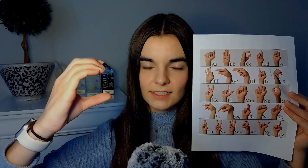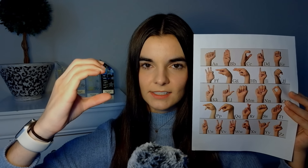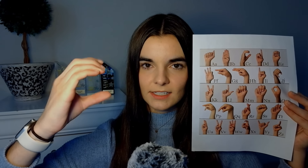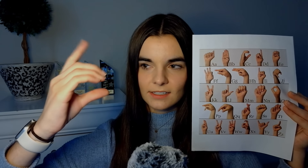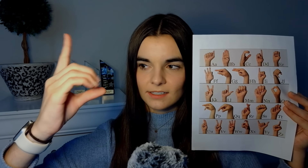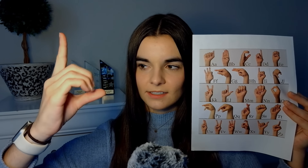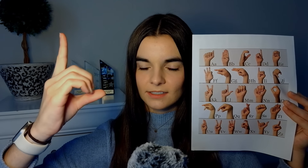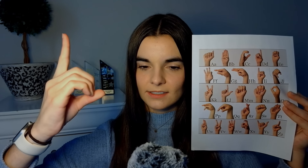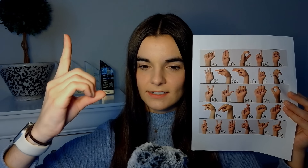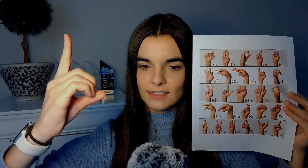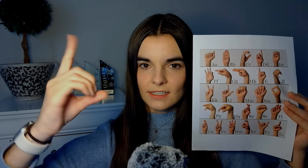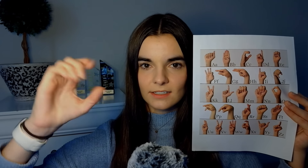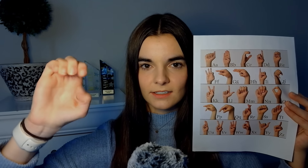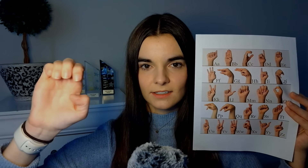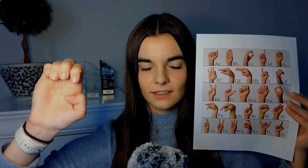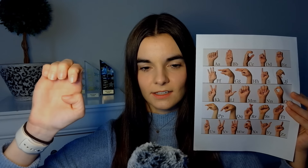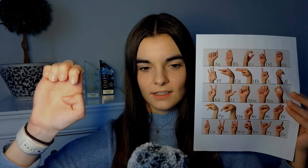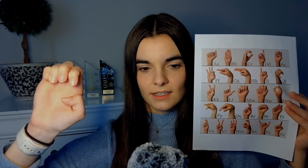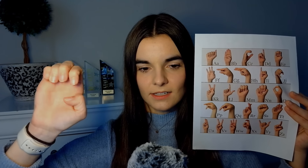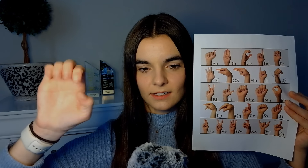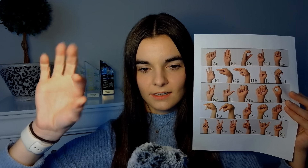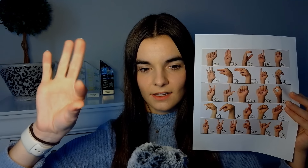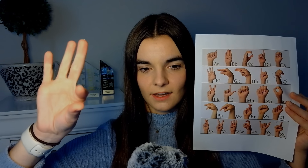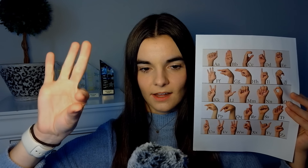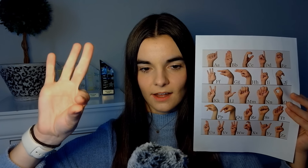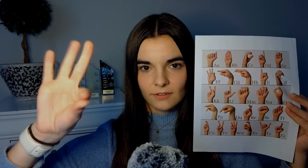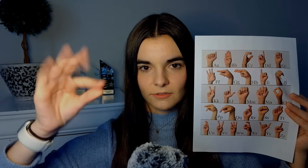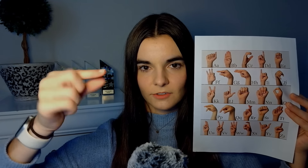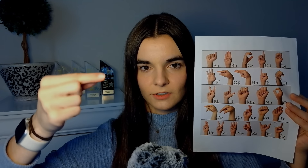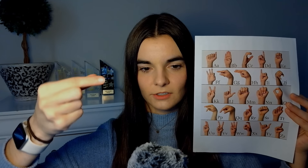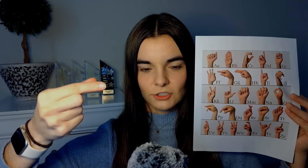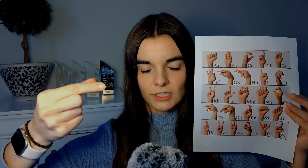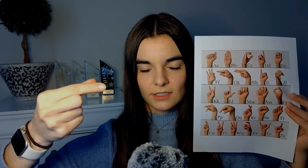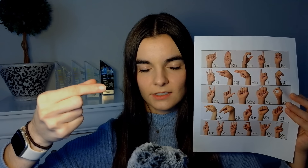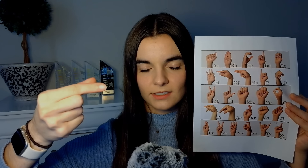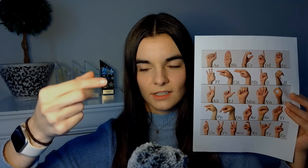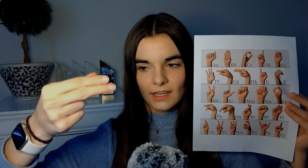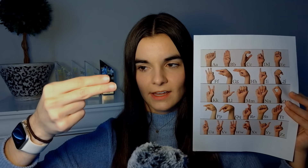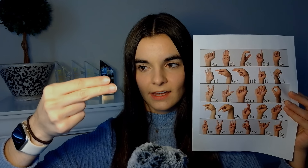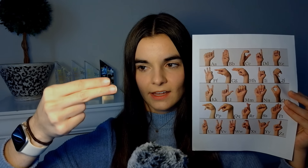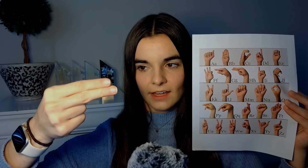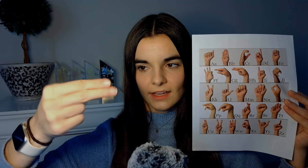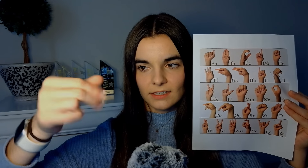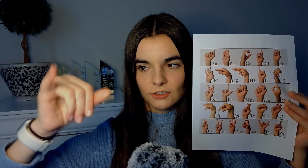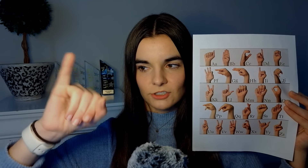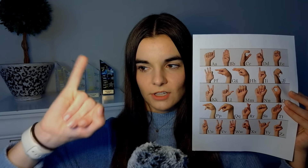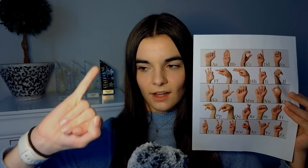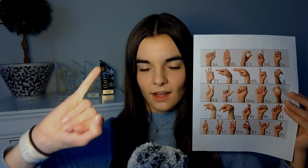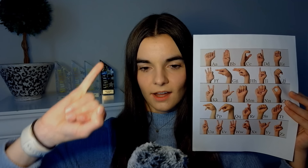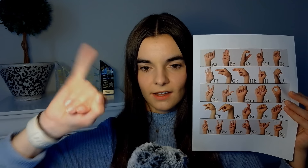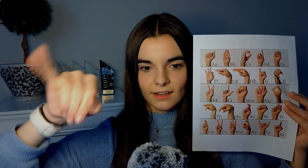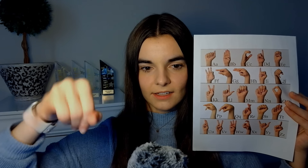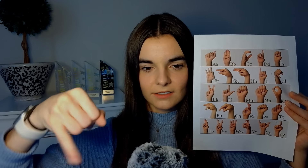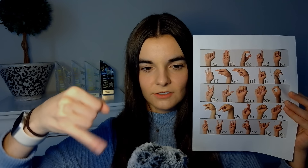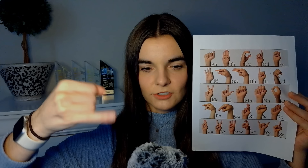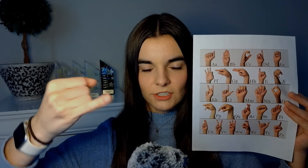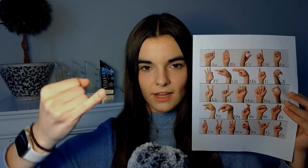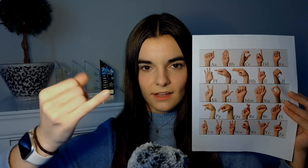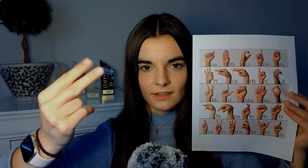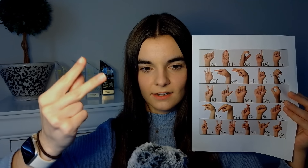C, D, E, F, G, H, I, J,